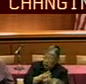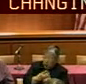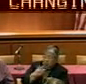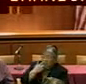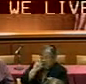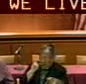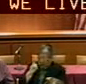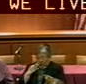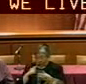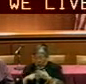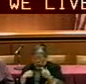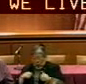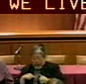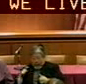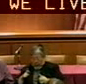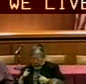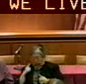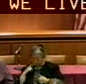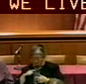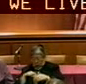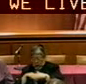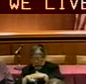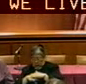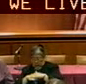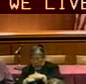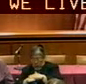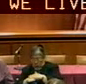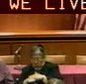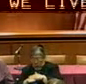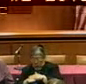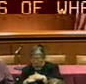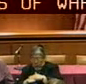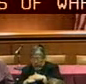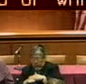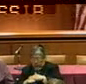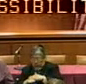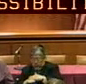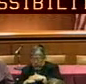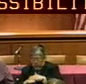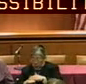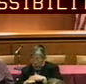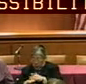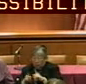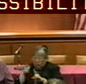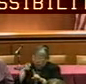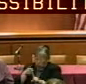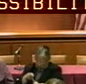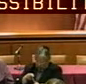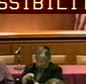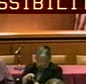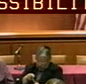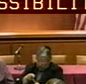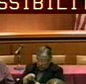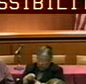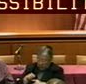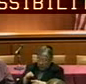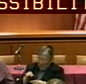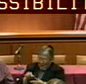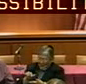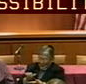need for accessibility. So the point is that that should apply to what we are also trying to do